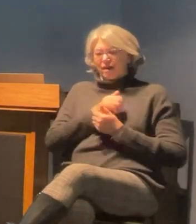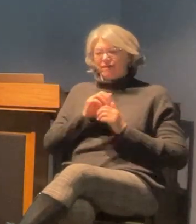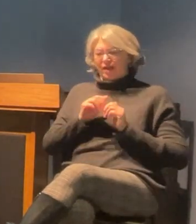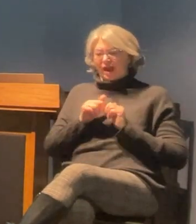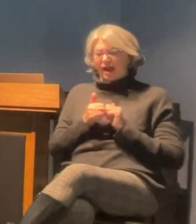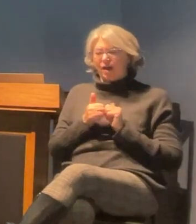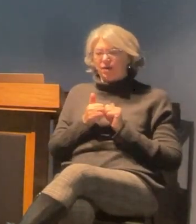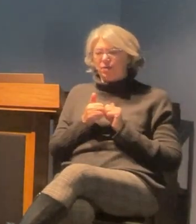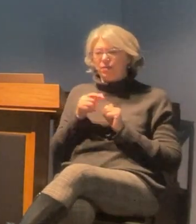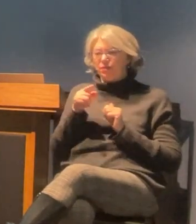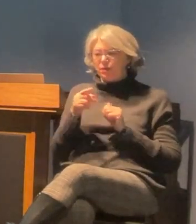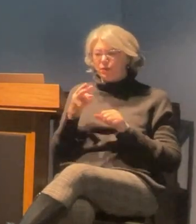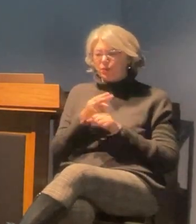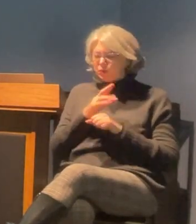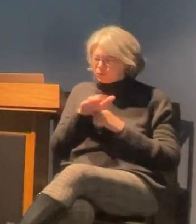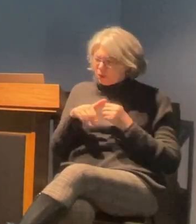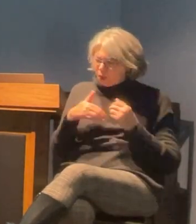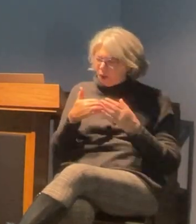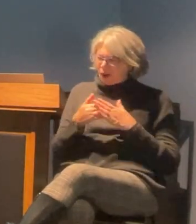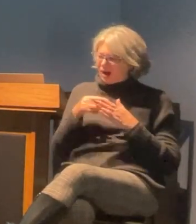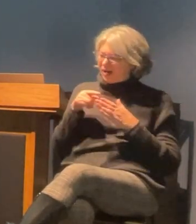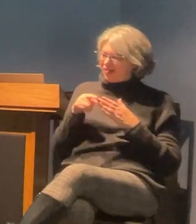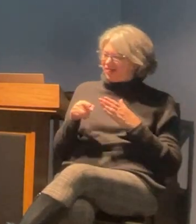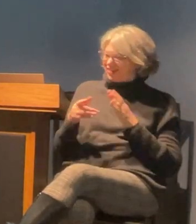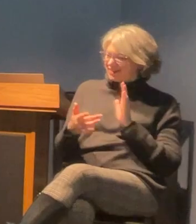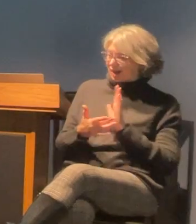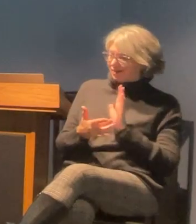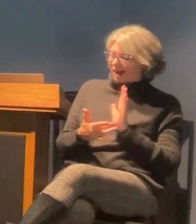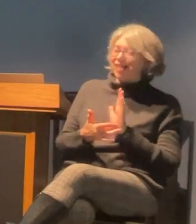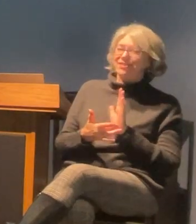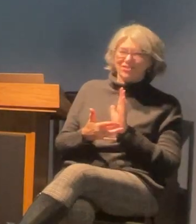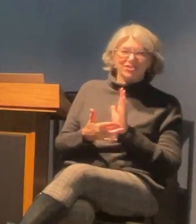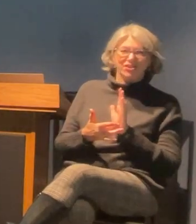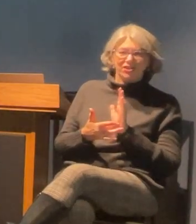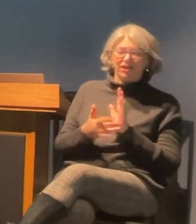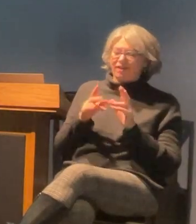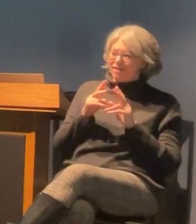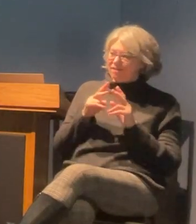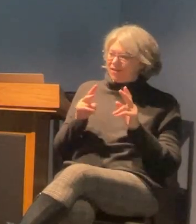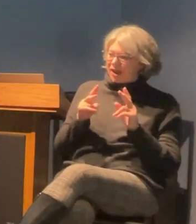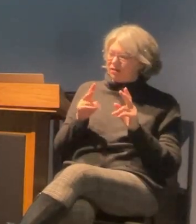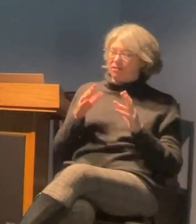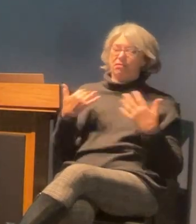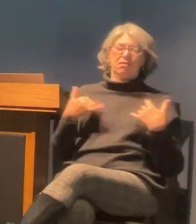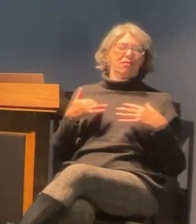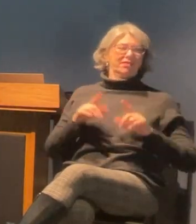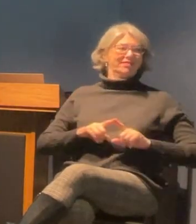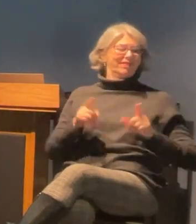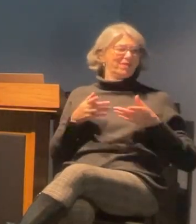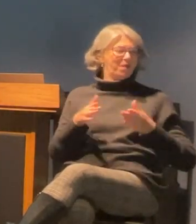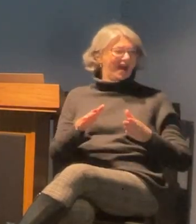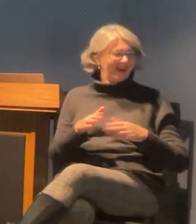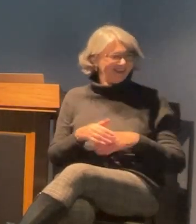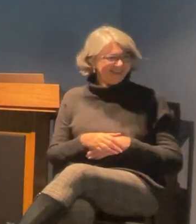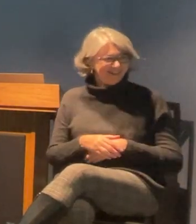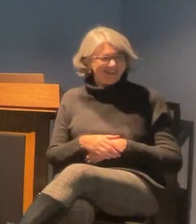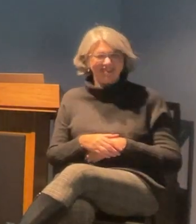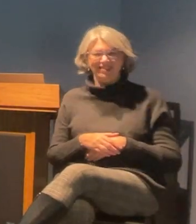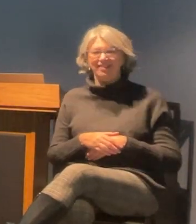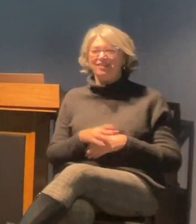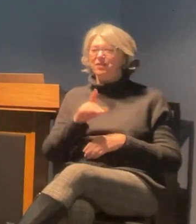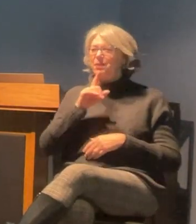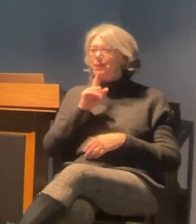how you used all this technology in a very unexpected way